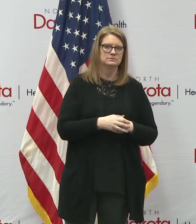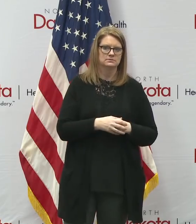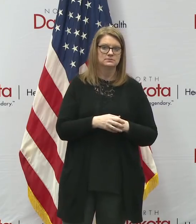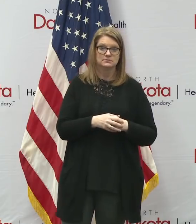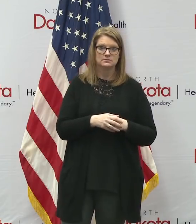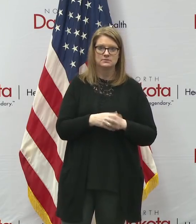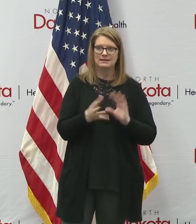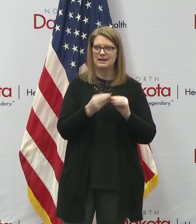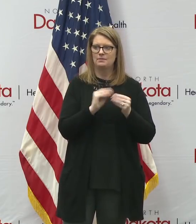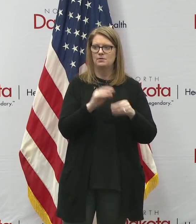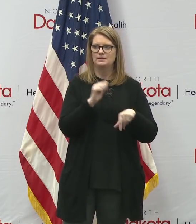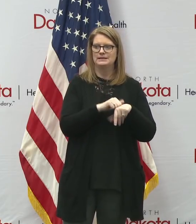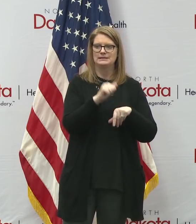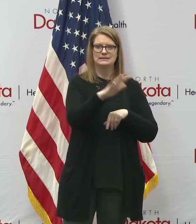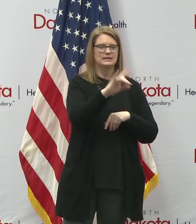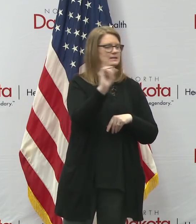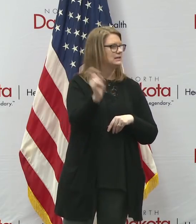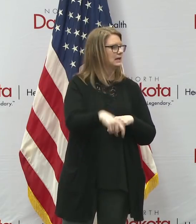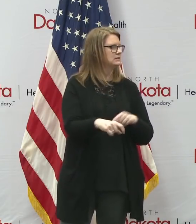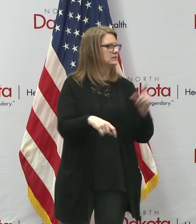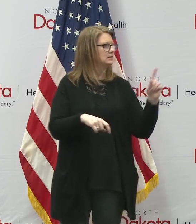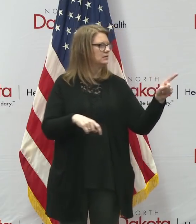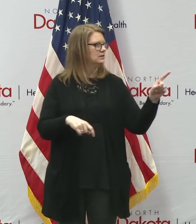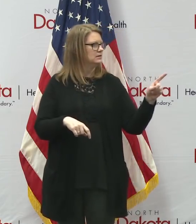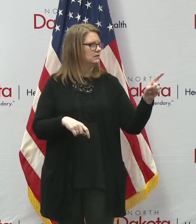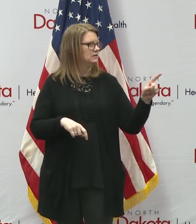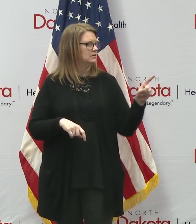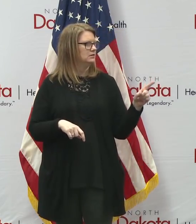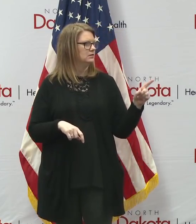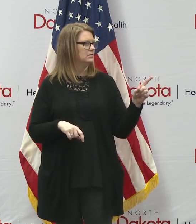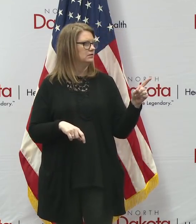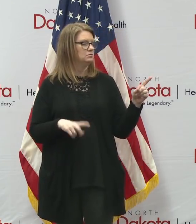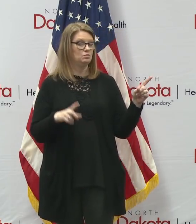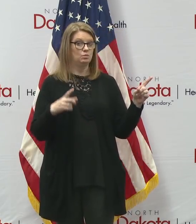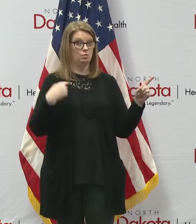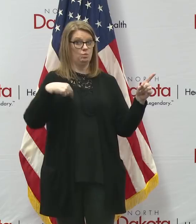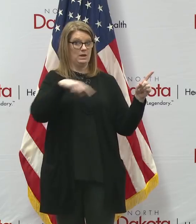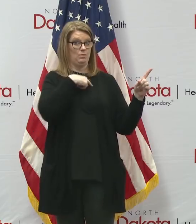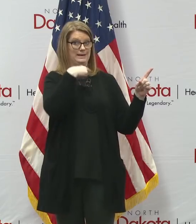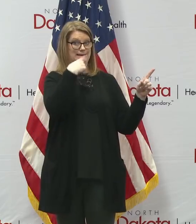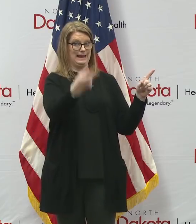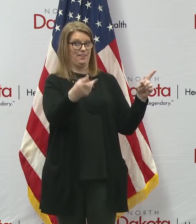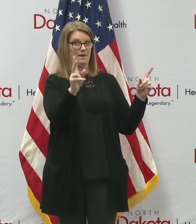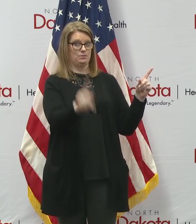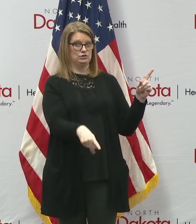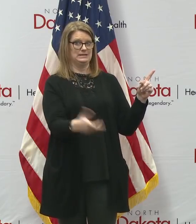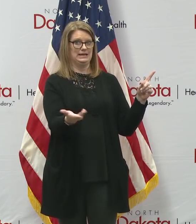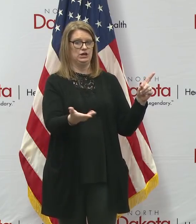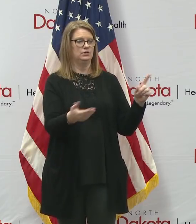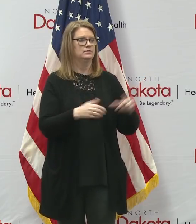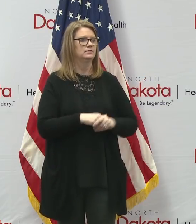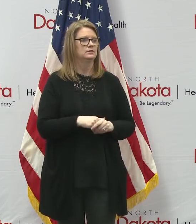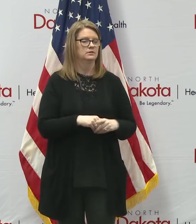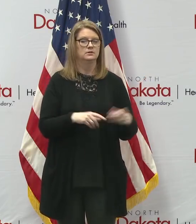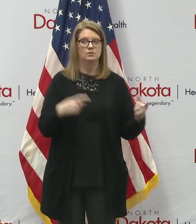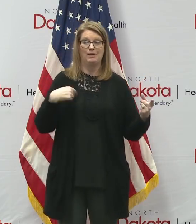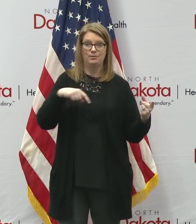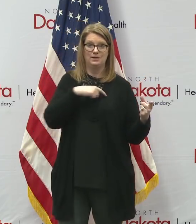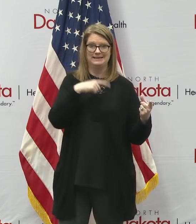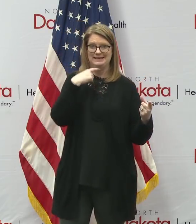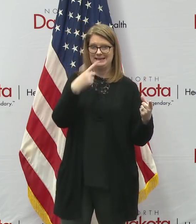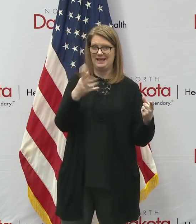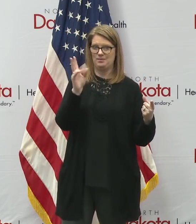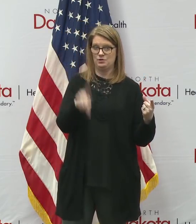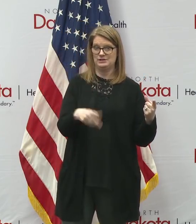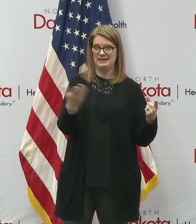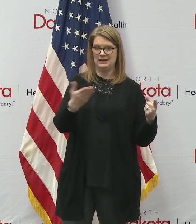Texas right now. But we would still notify that individual here. We would notify the individual here, so we would have